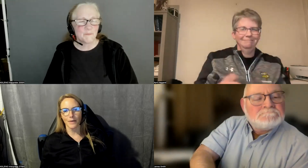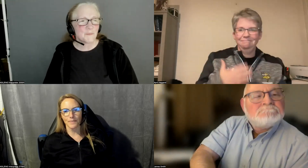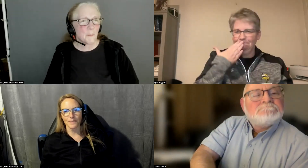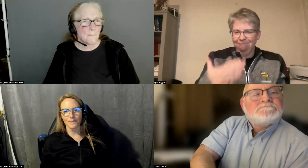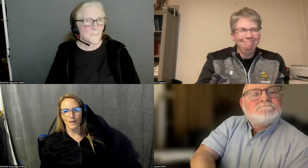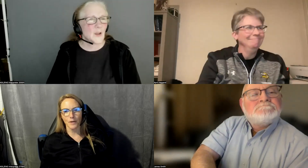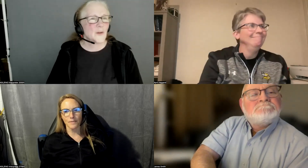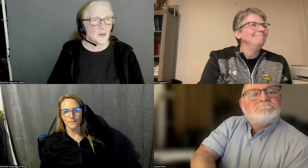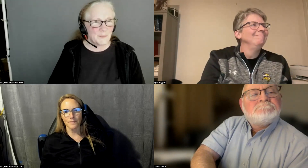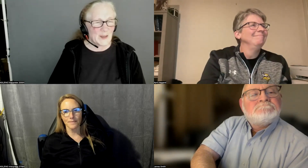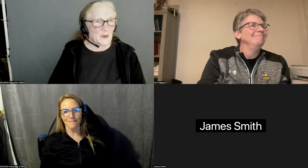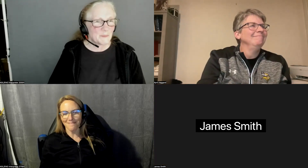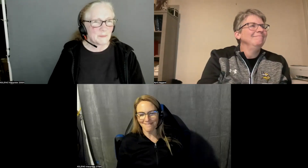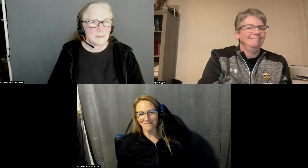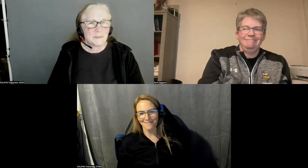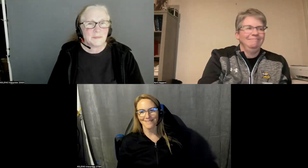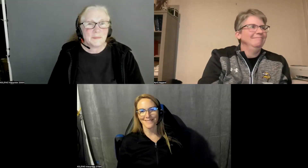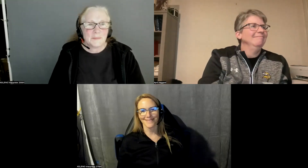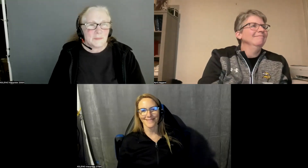I'm good. Good, right, great, thank you.